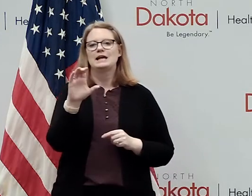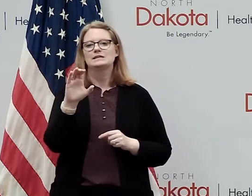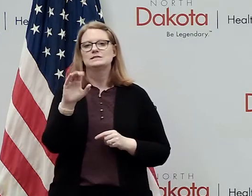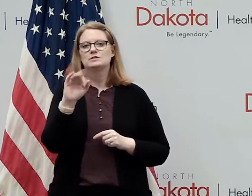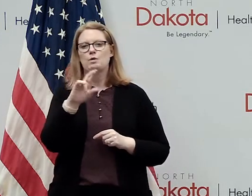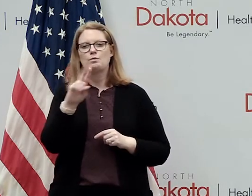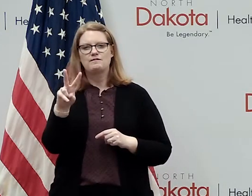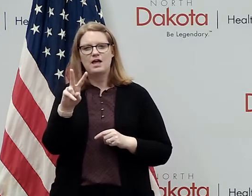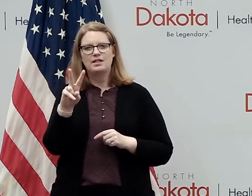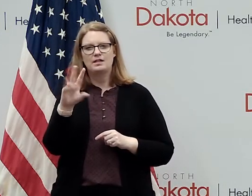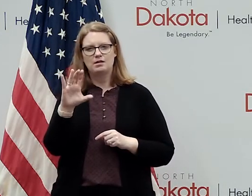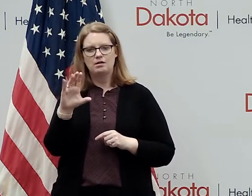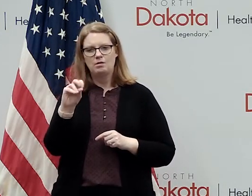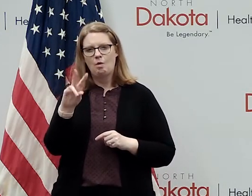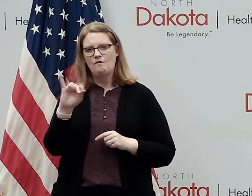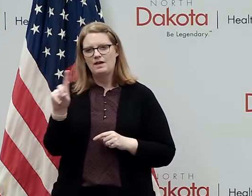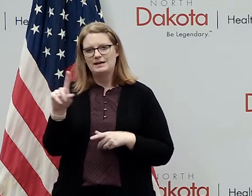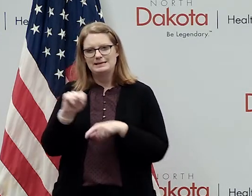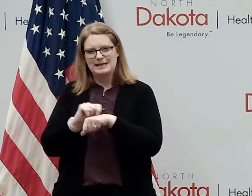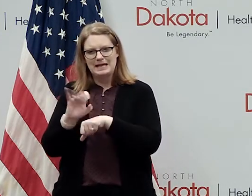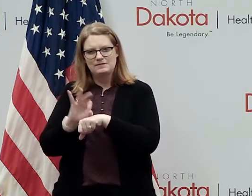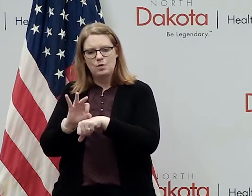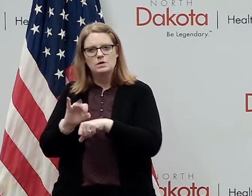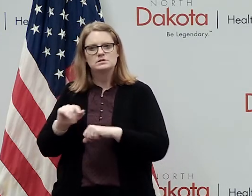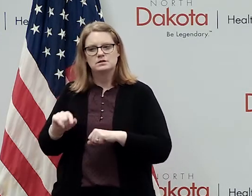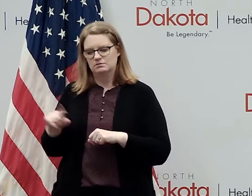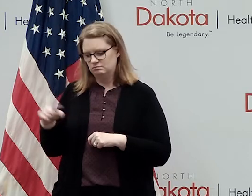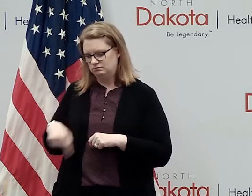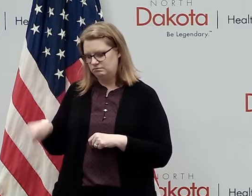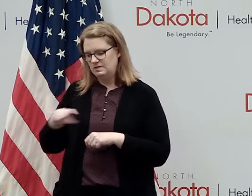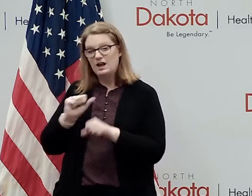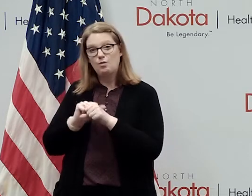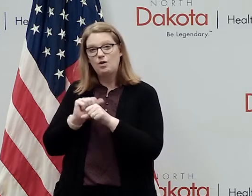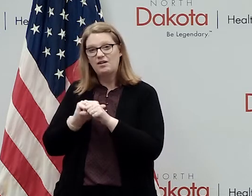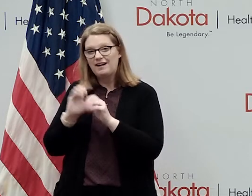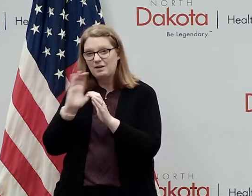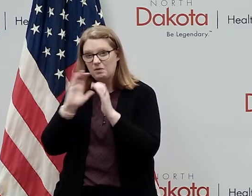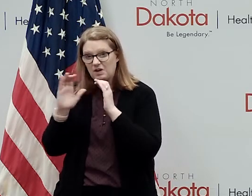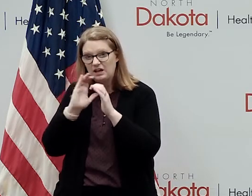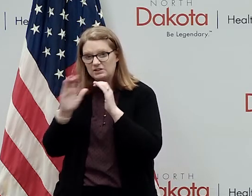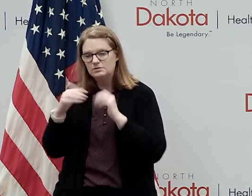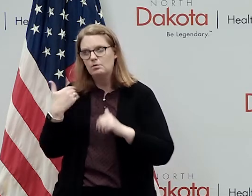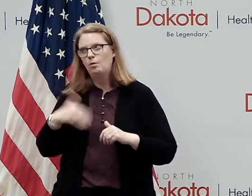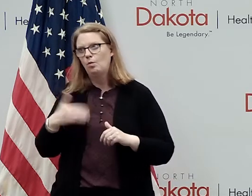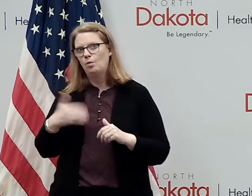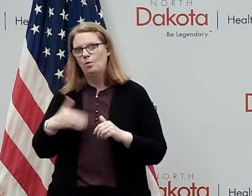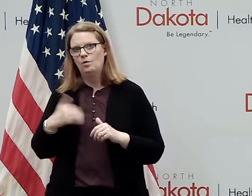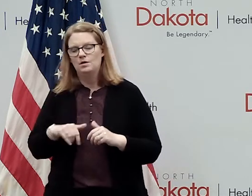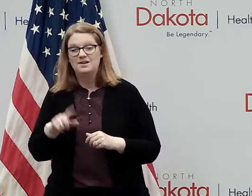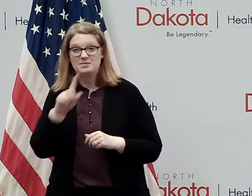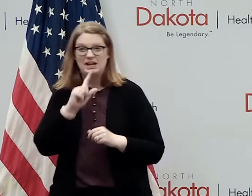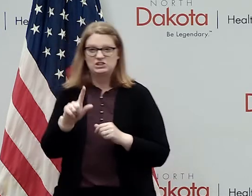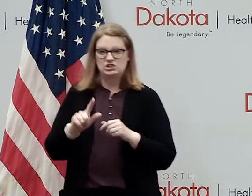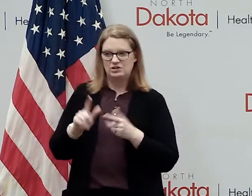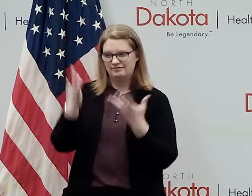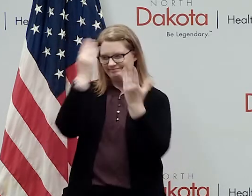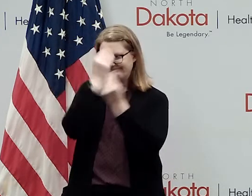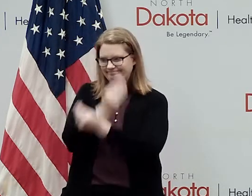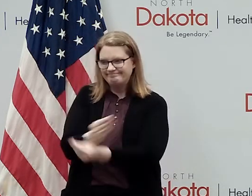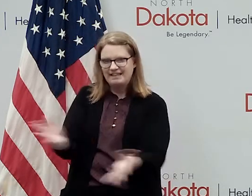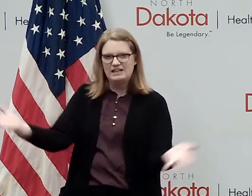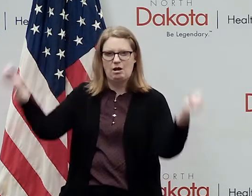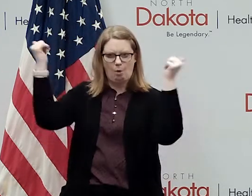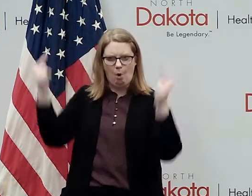Valley COVID Task Force is their work on communication and making sure that we're reaching all